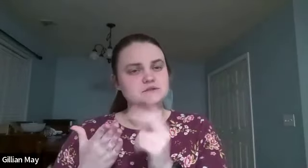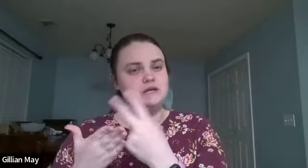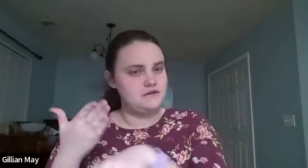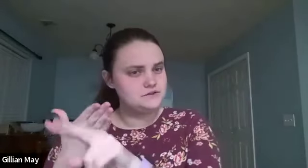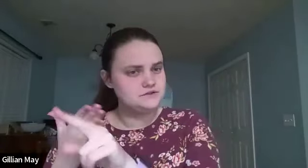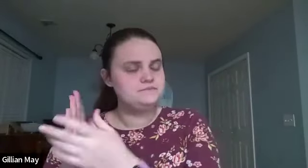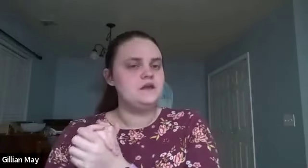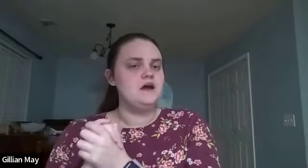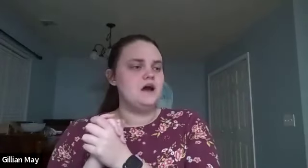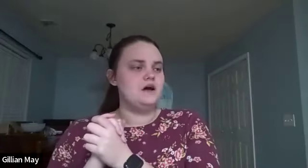week after's.